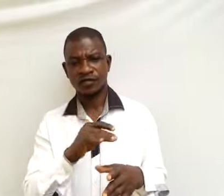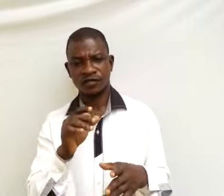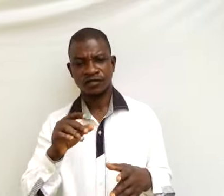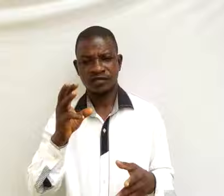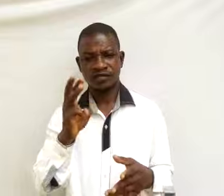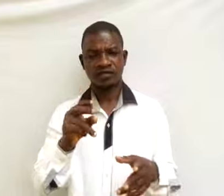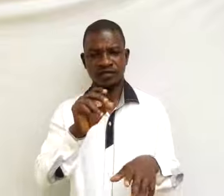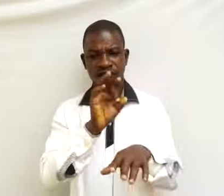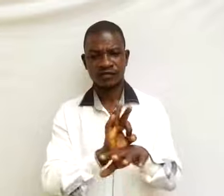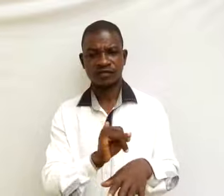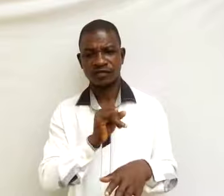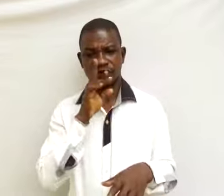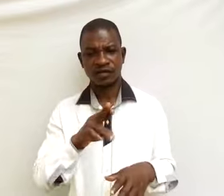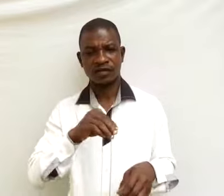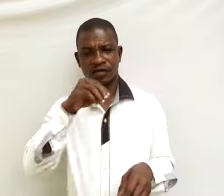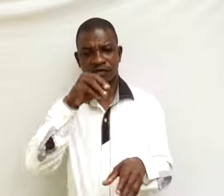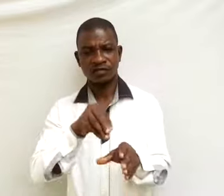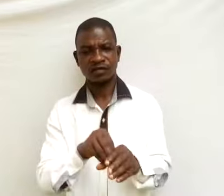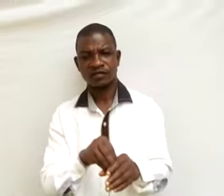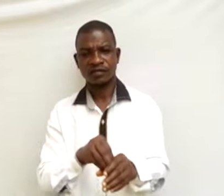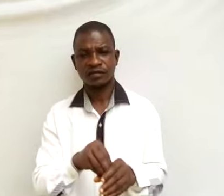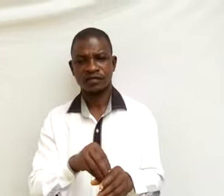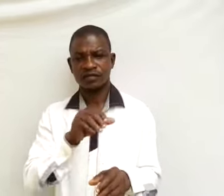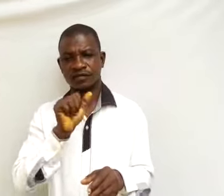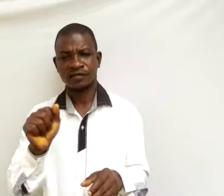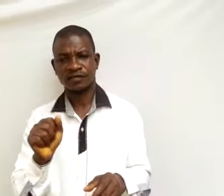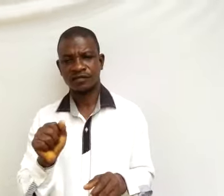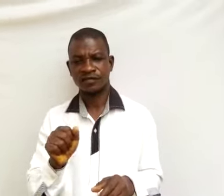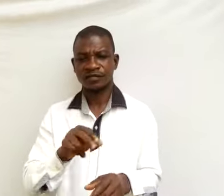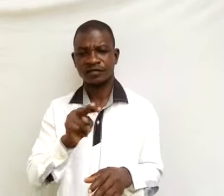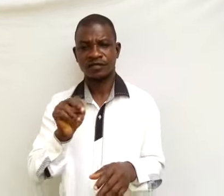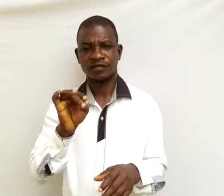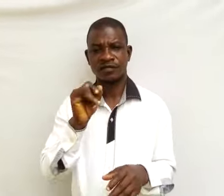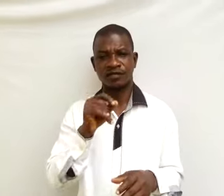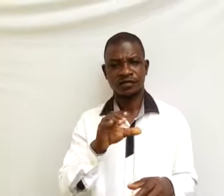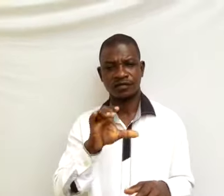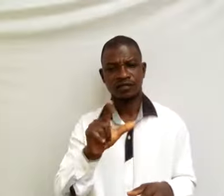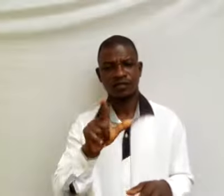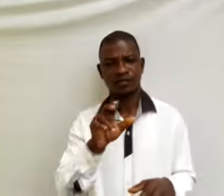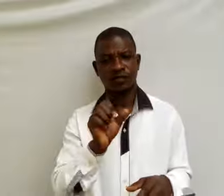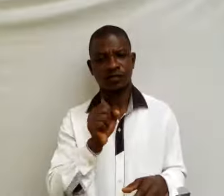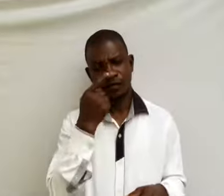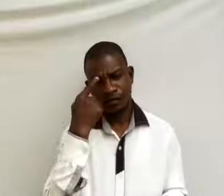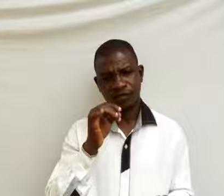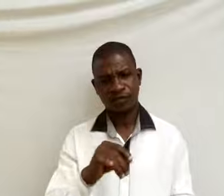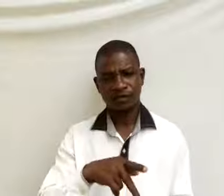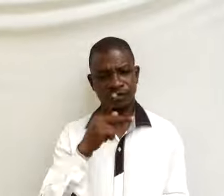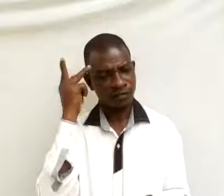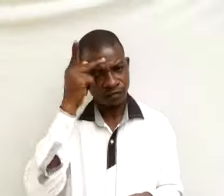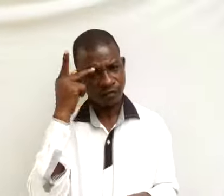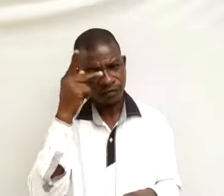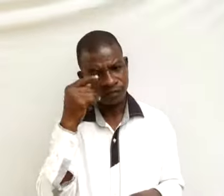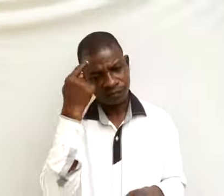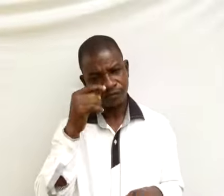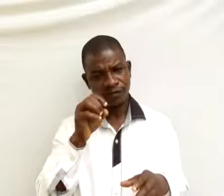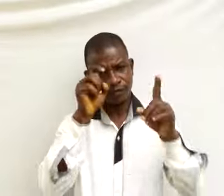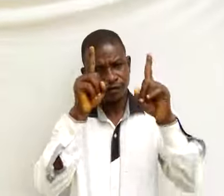are inside a noun clause. But for the purpose of examination, I